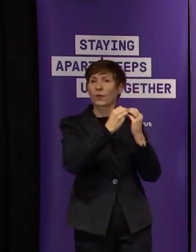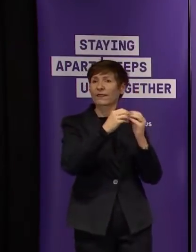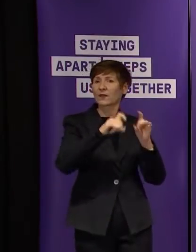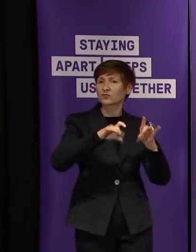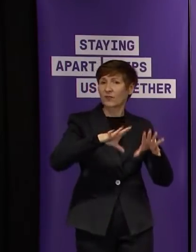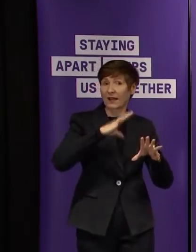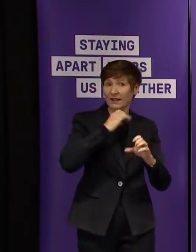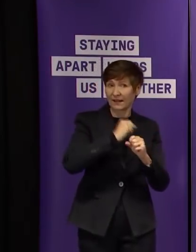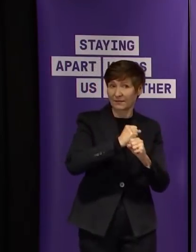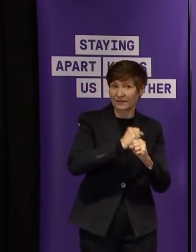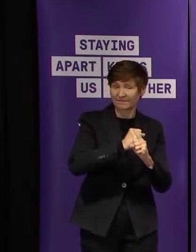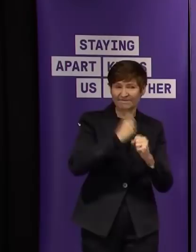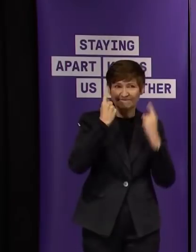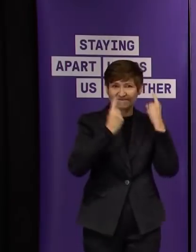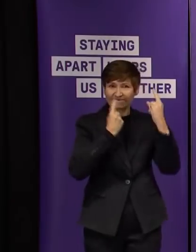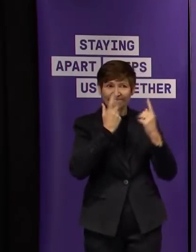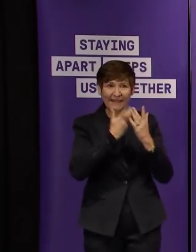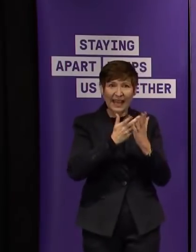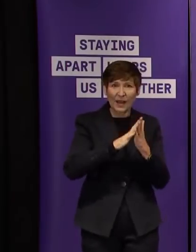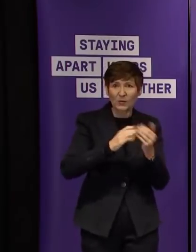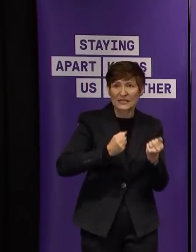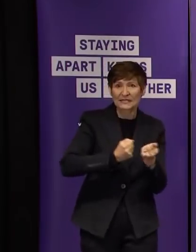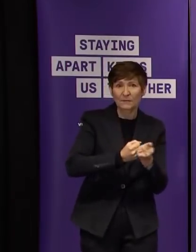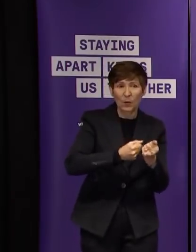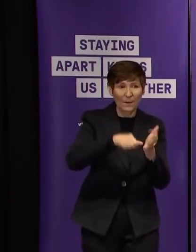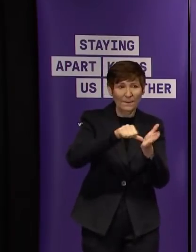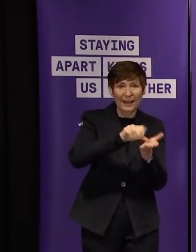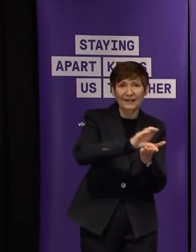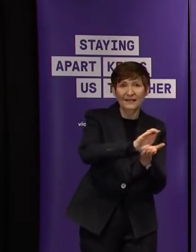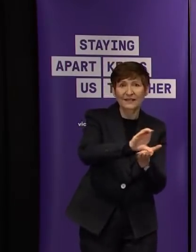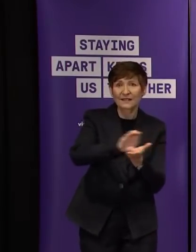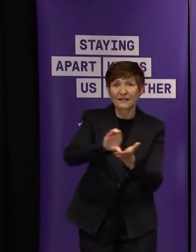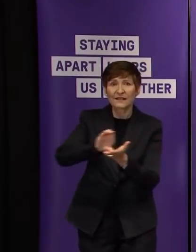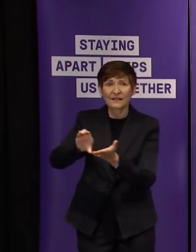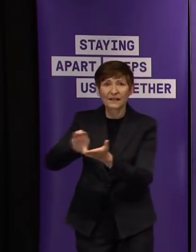support means more. We'll have more to say about that.